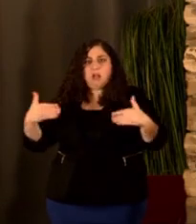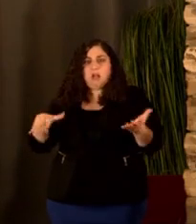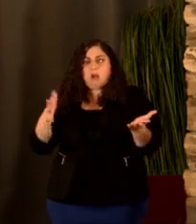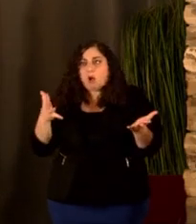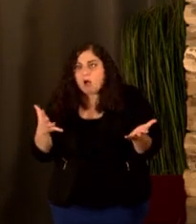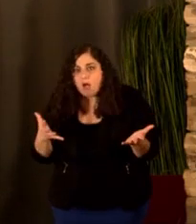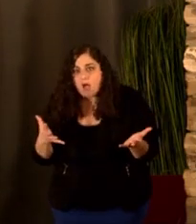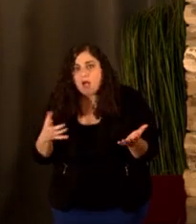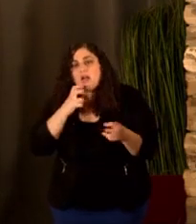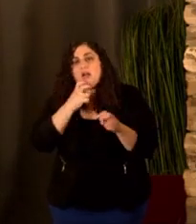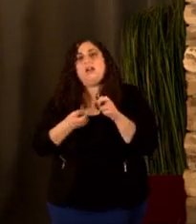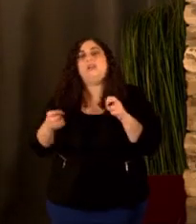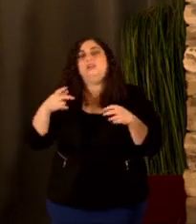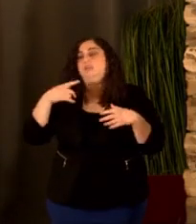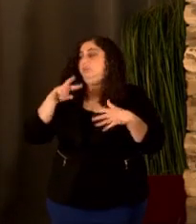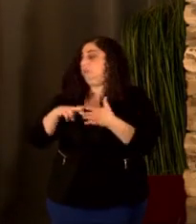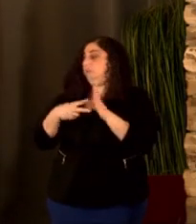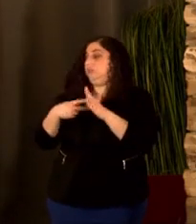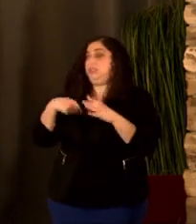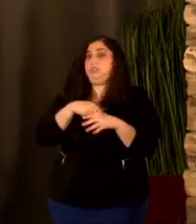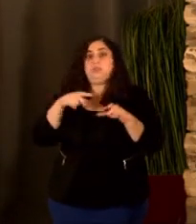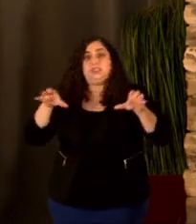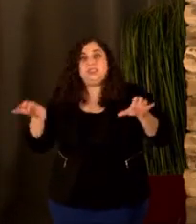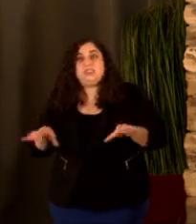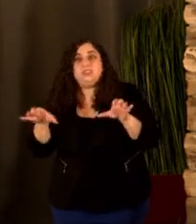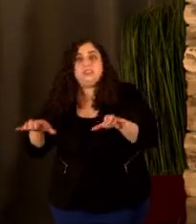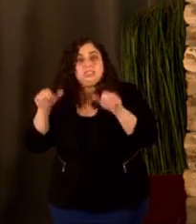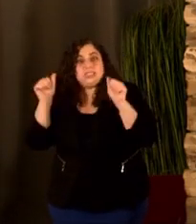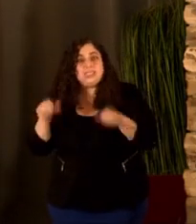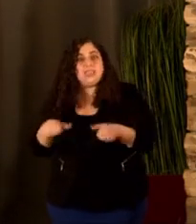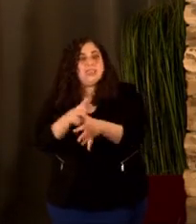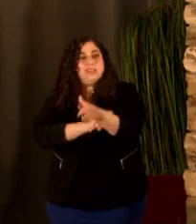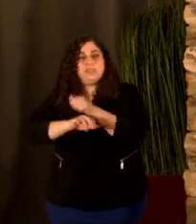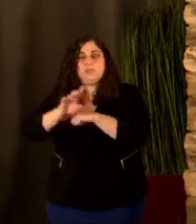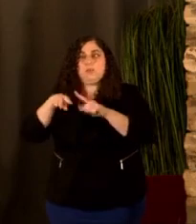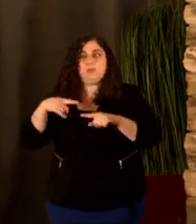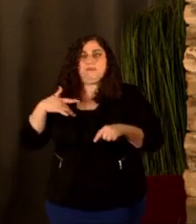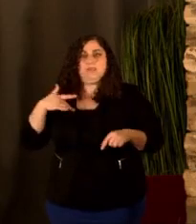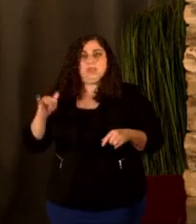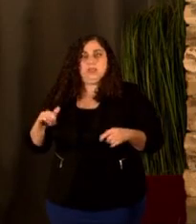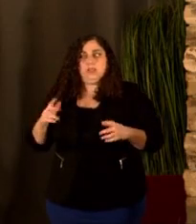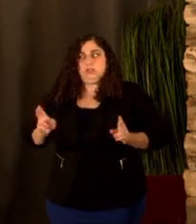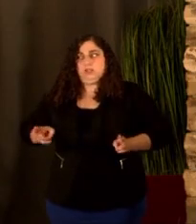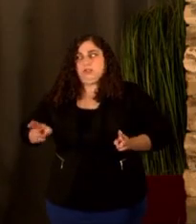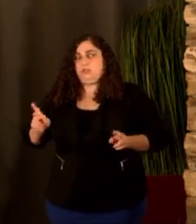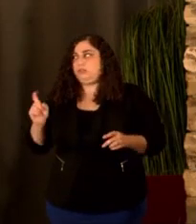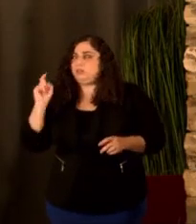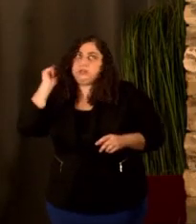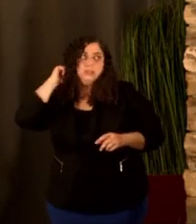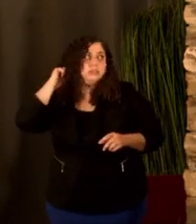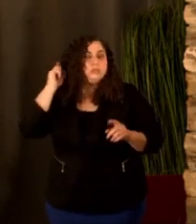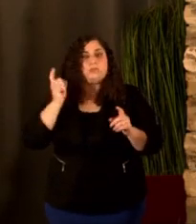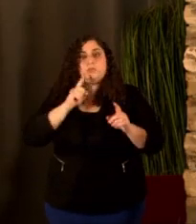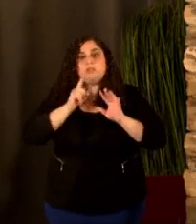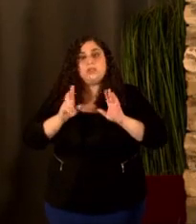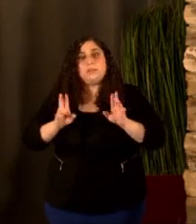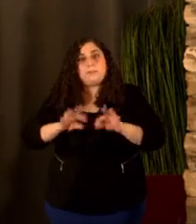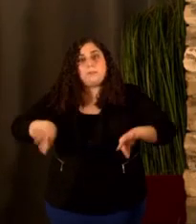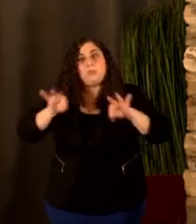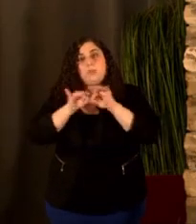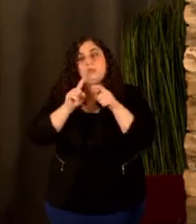of doing when we have that sense of urgency backed up by strategies and plans to get things